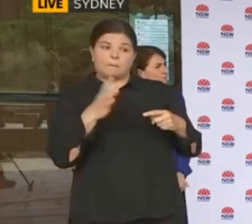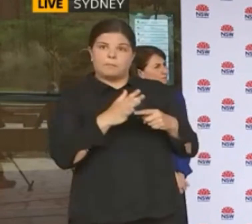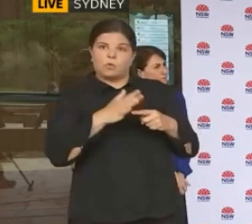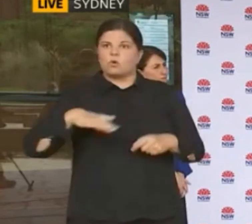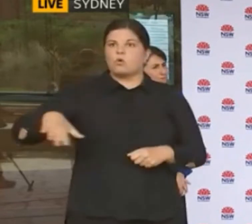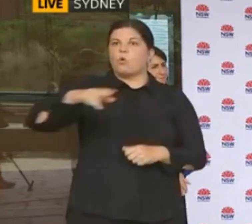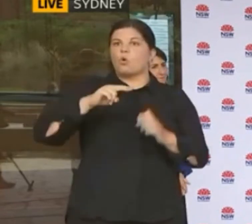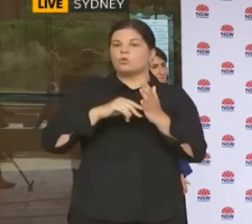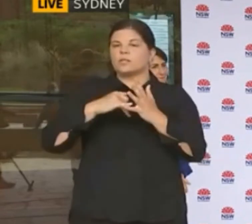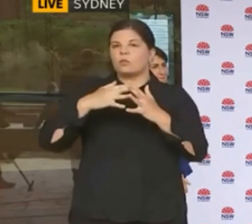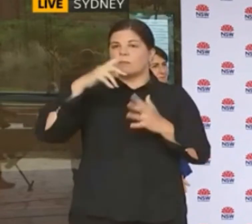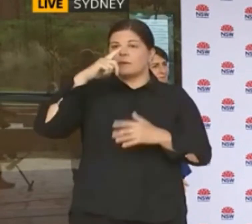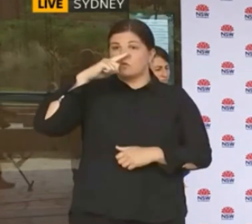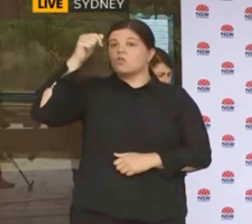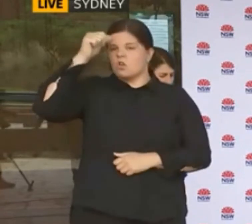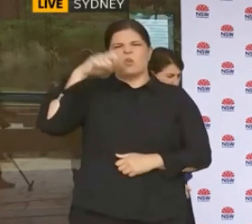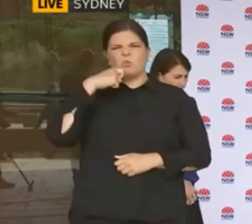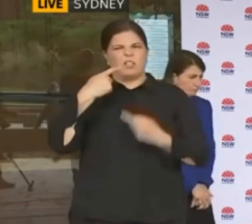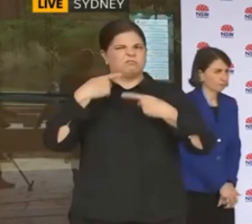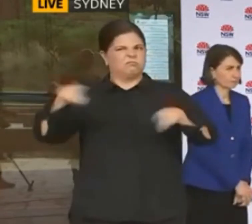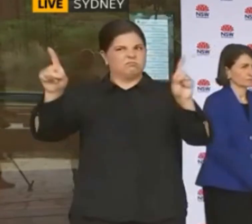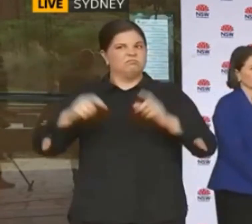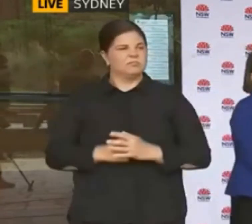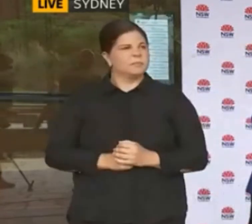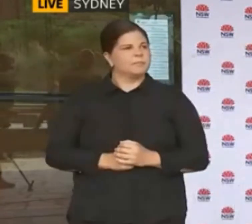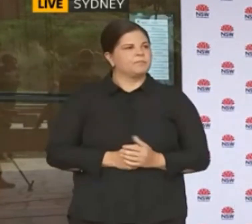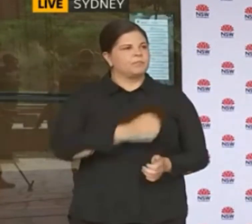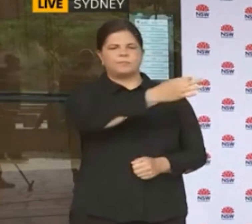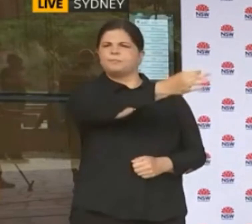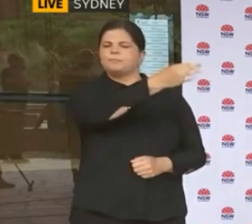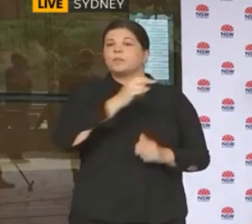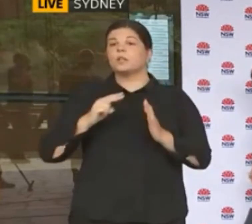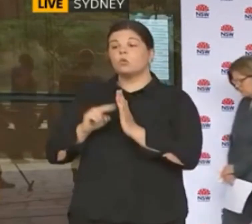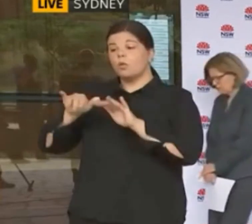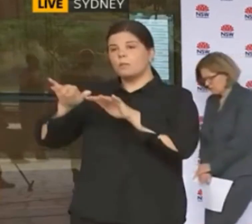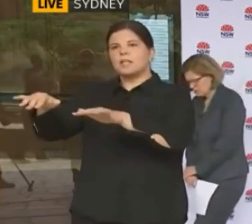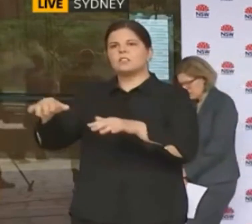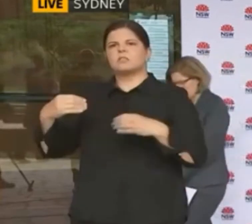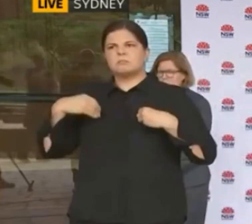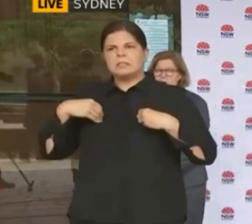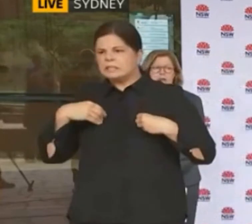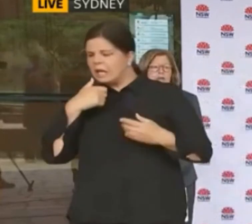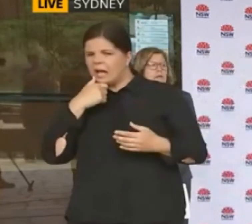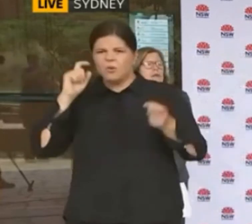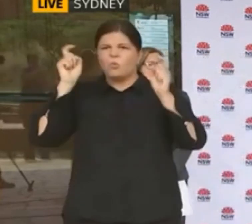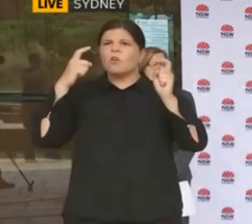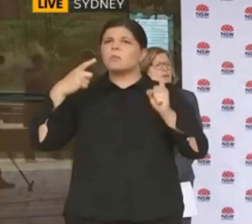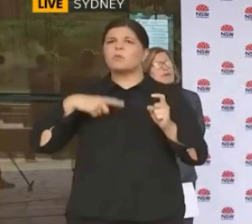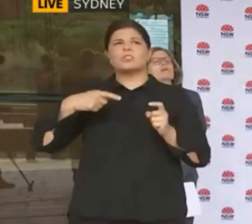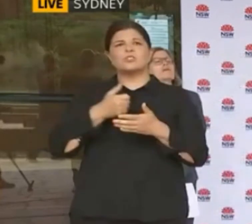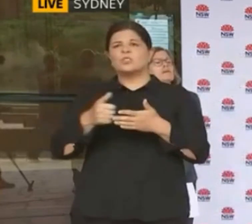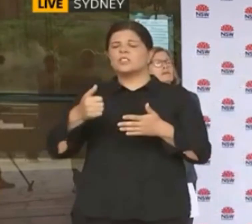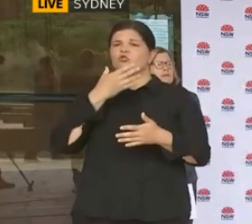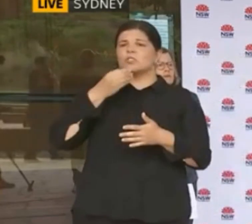to straight away. You mentioned the Northern Beaches, the businesses that are struggling. This is their high